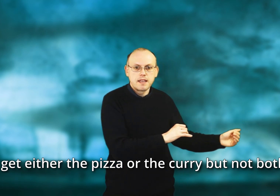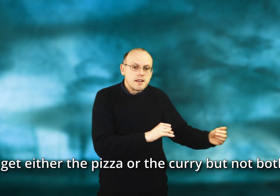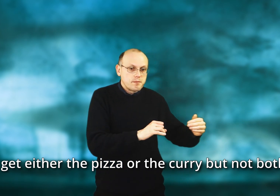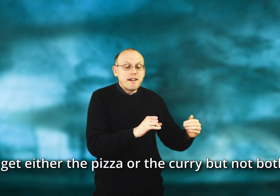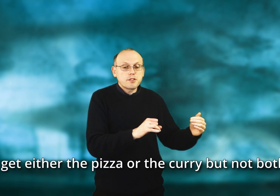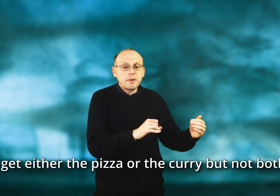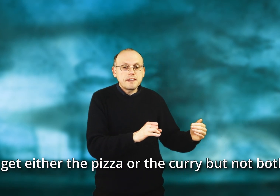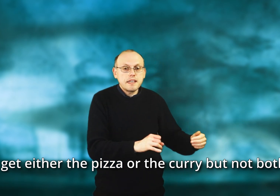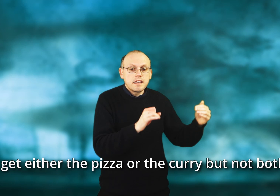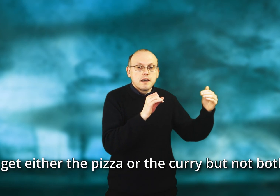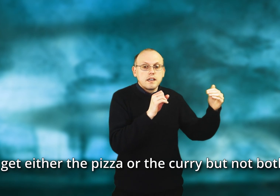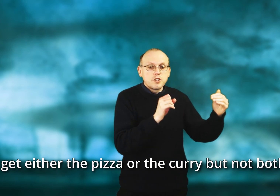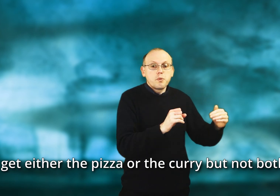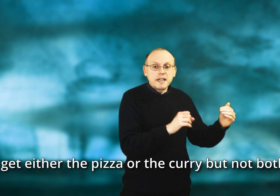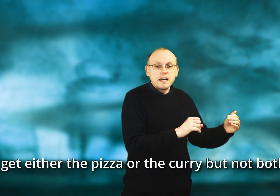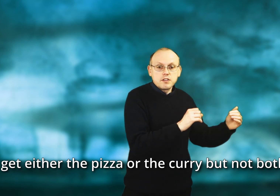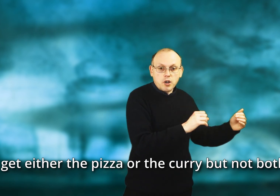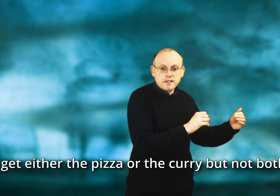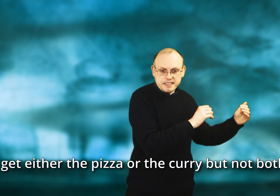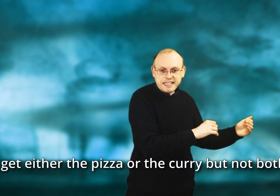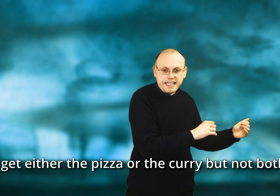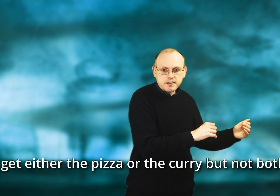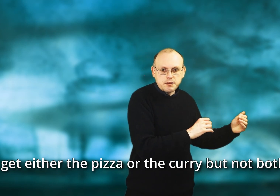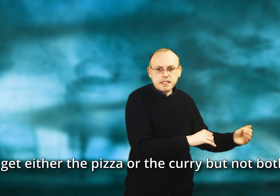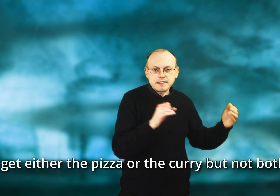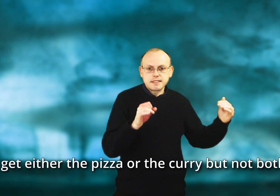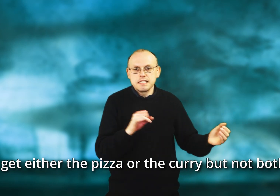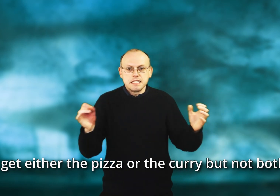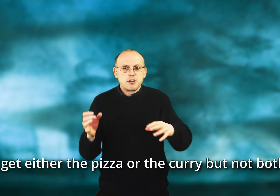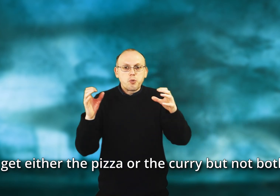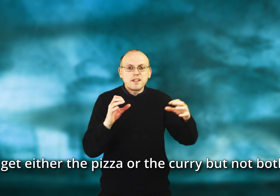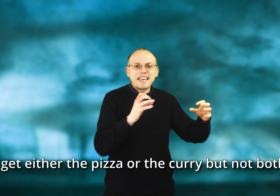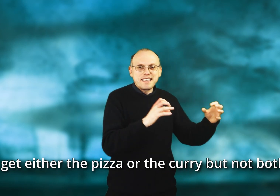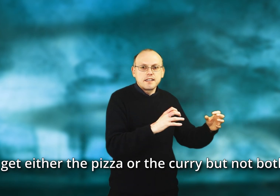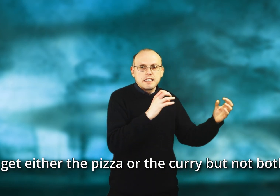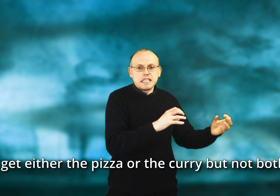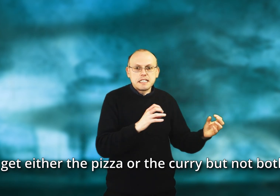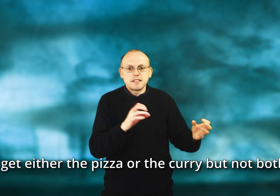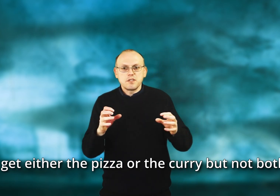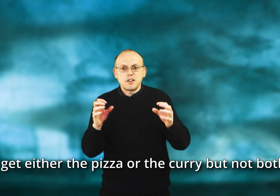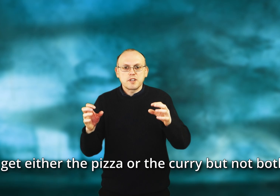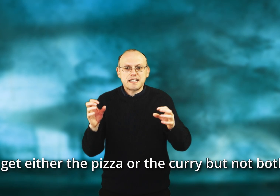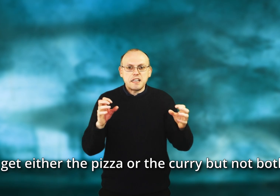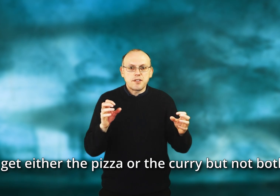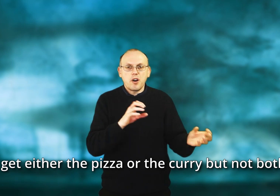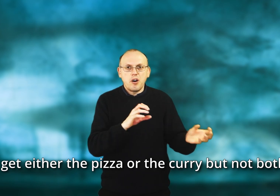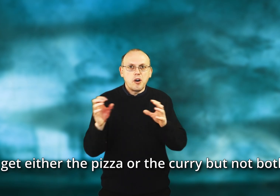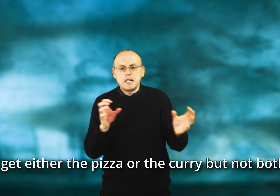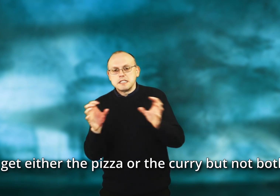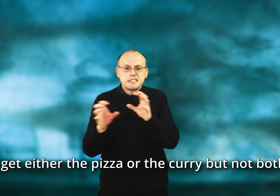If I haven't repeated, you will not get, I mean it's, the will not get is, you get either or,